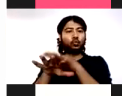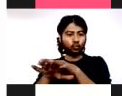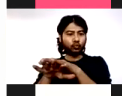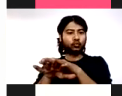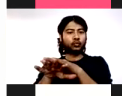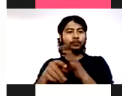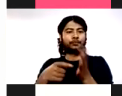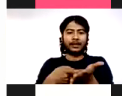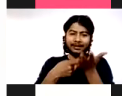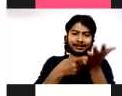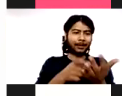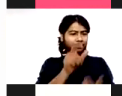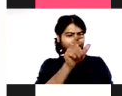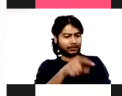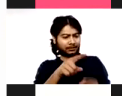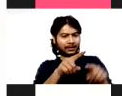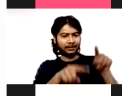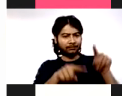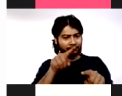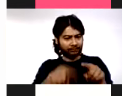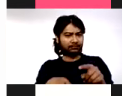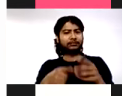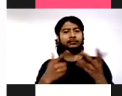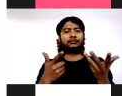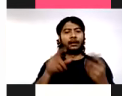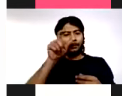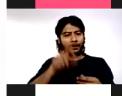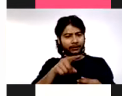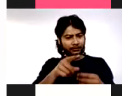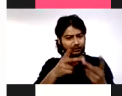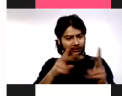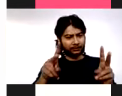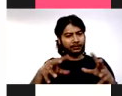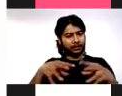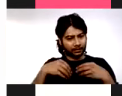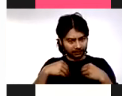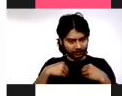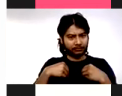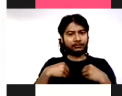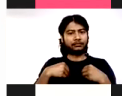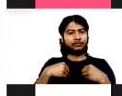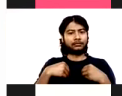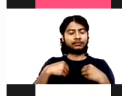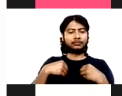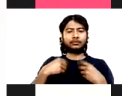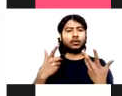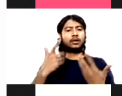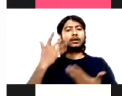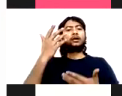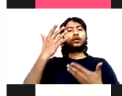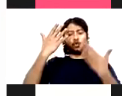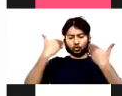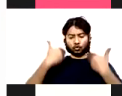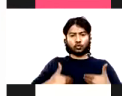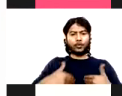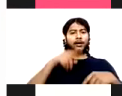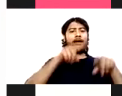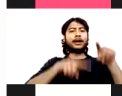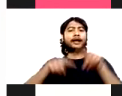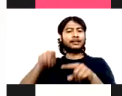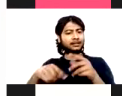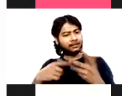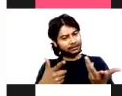acceptance of persons with disabilities as part of human diversity. Yeah. Is somebody wanting to say